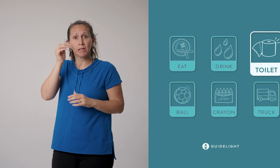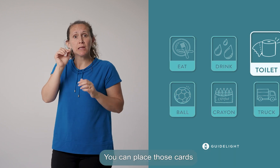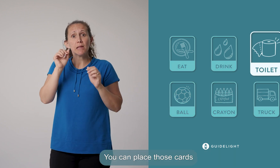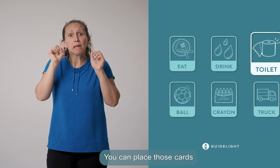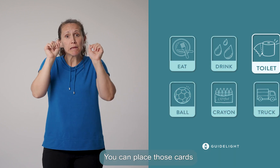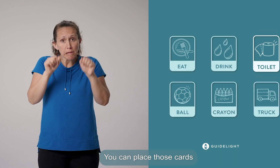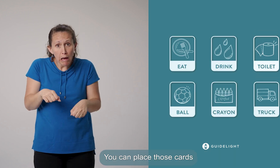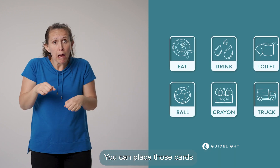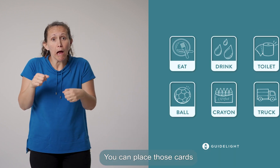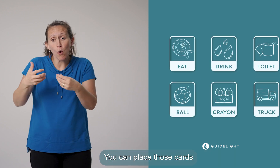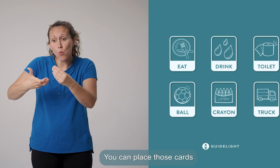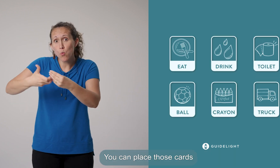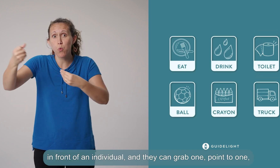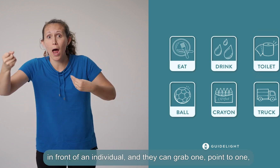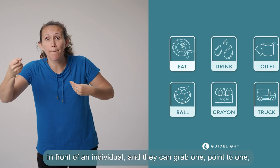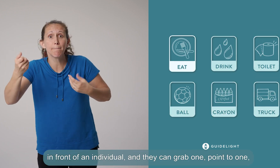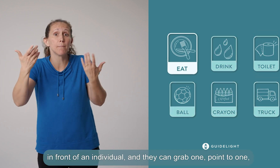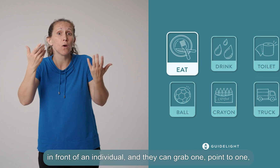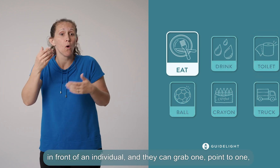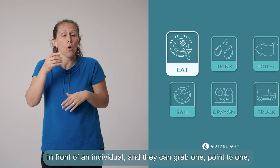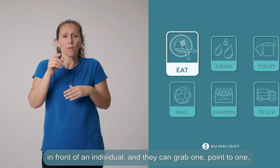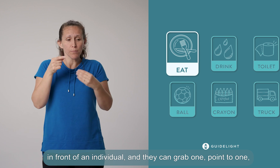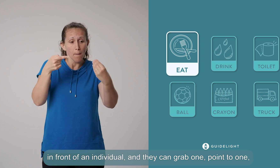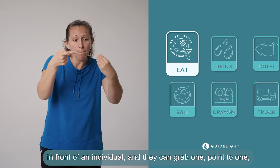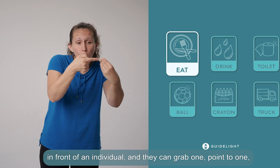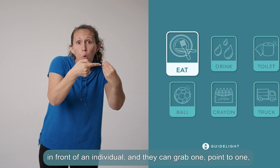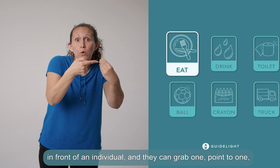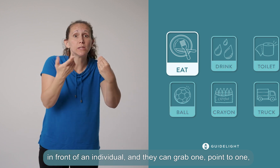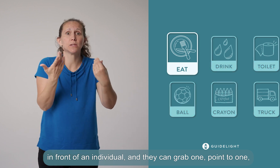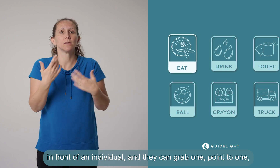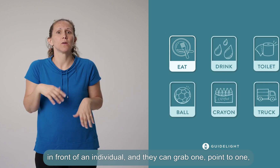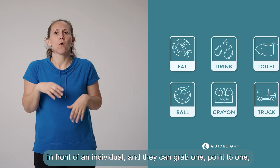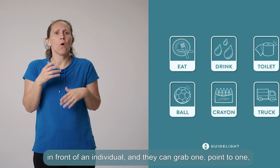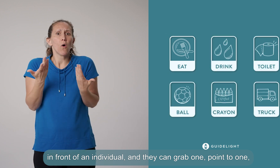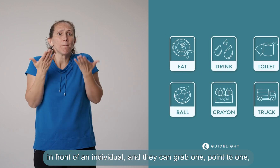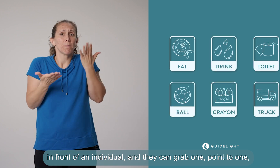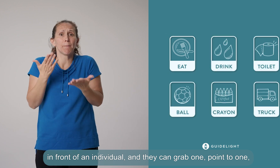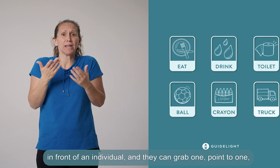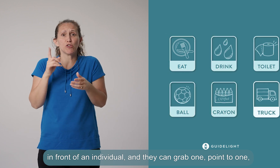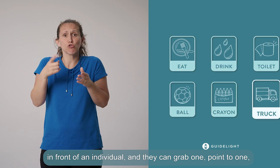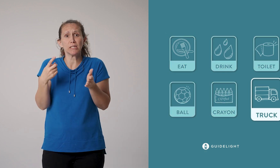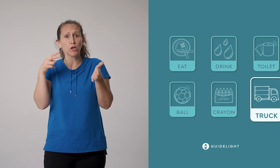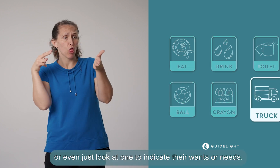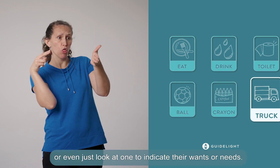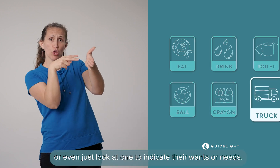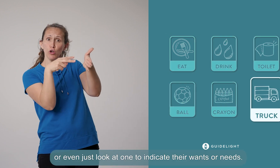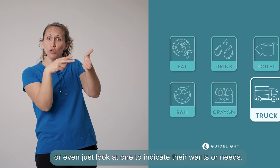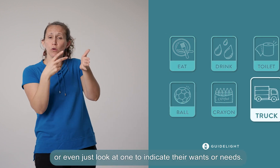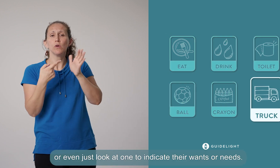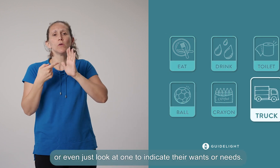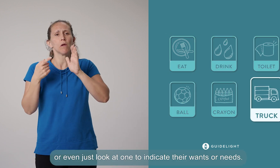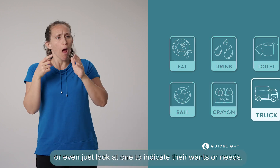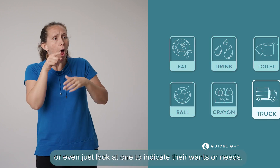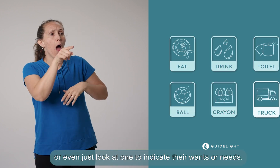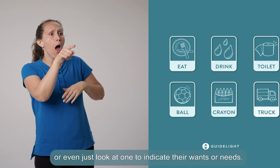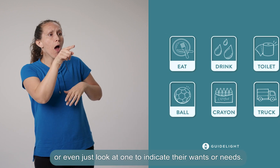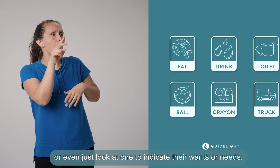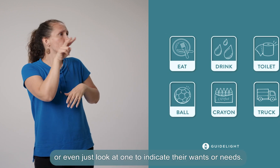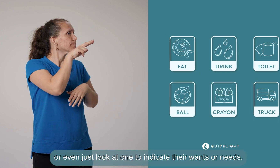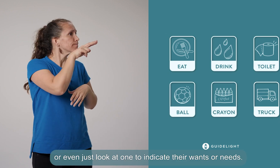You can place those cards in front of an individual and they can grab one, point to one, or even just look at one to indicate their